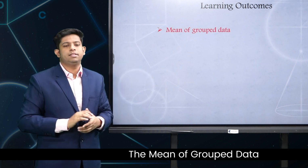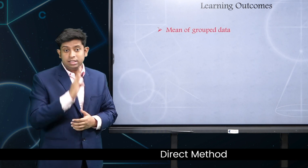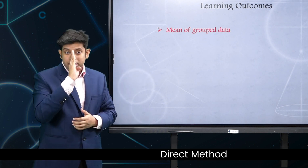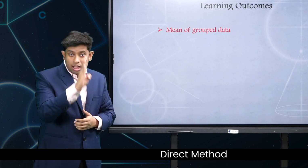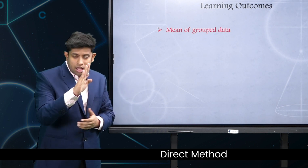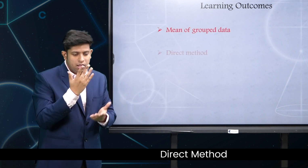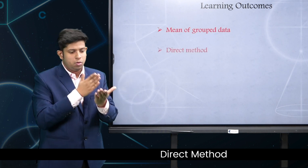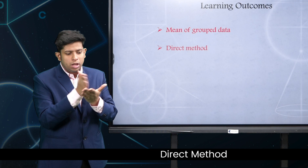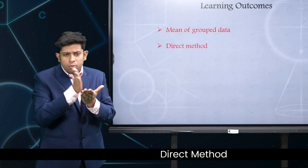direct method,